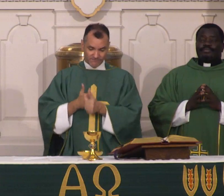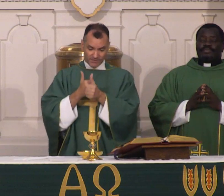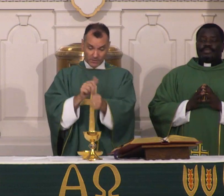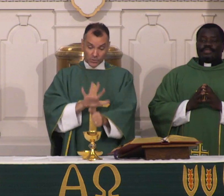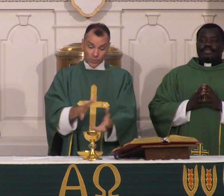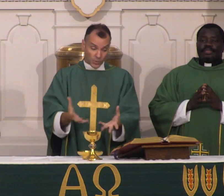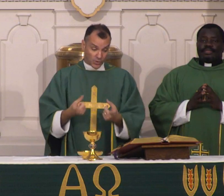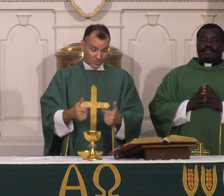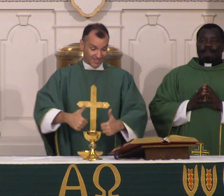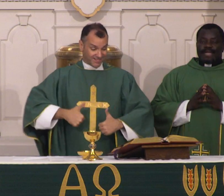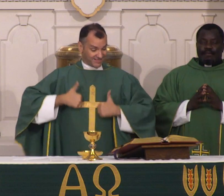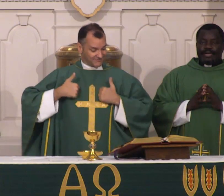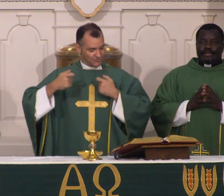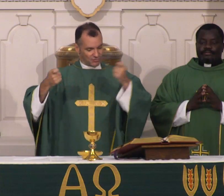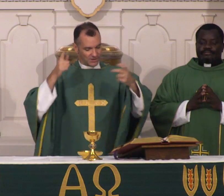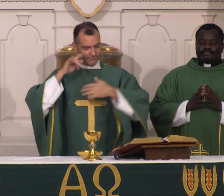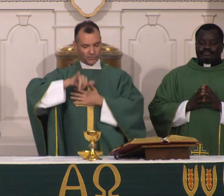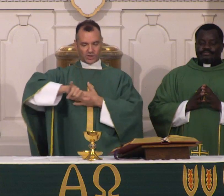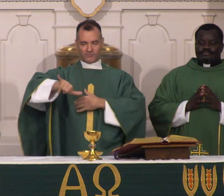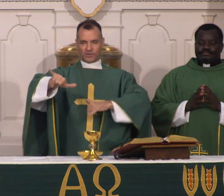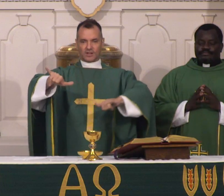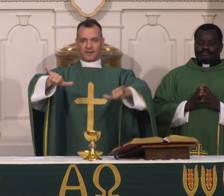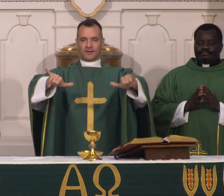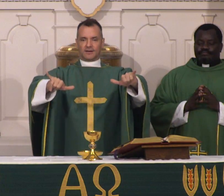forever and ever.